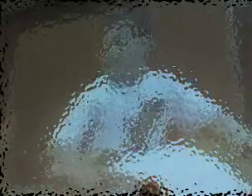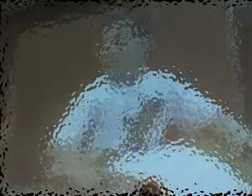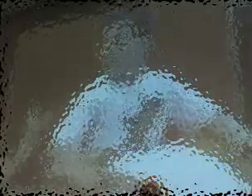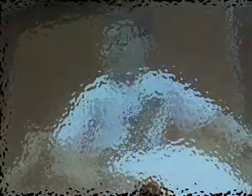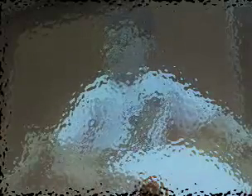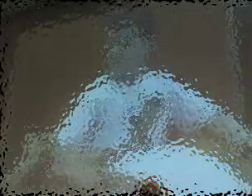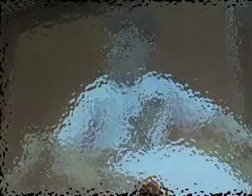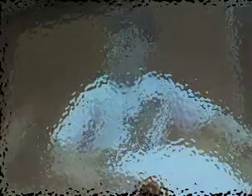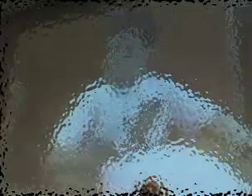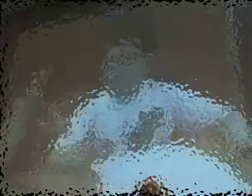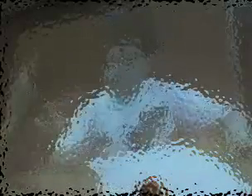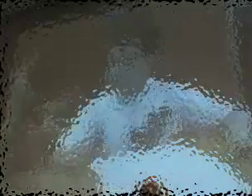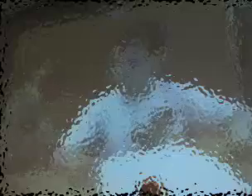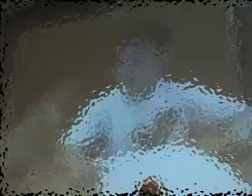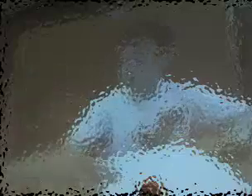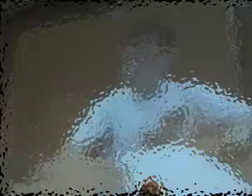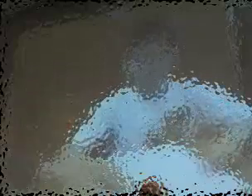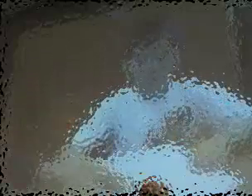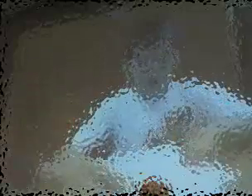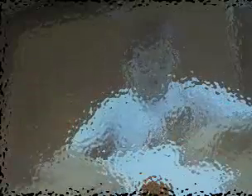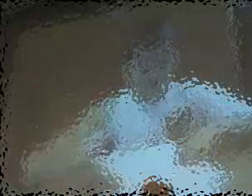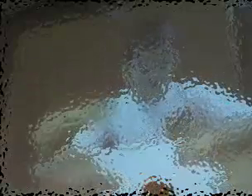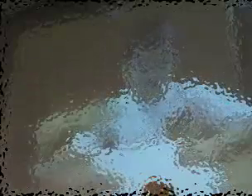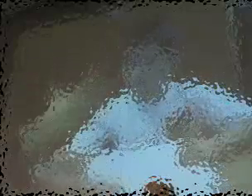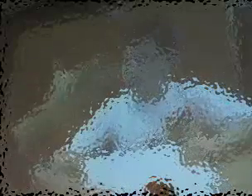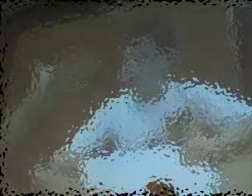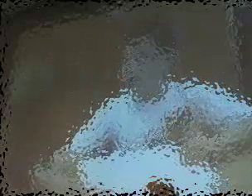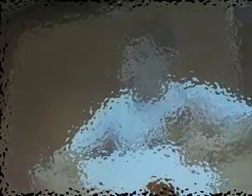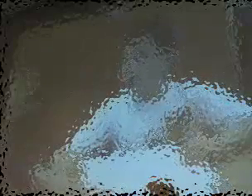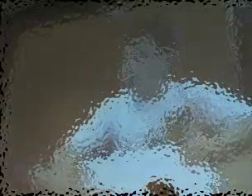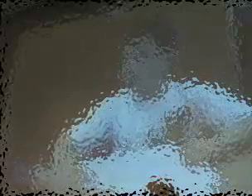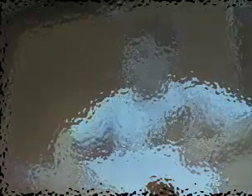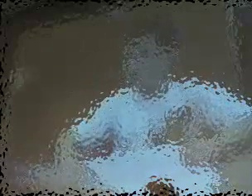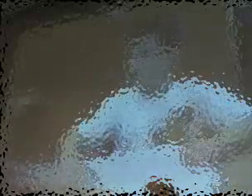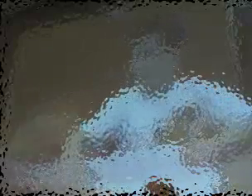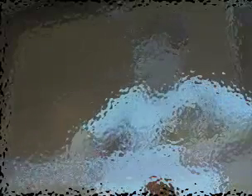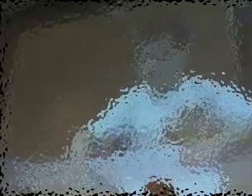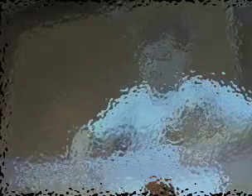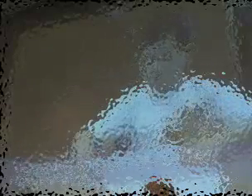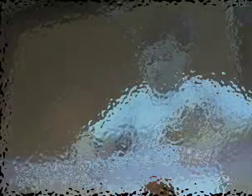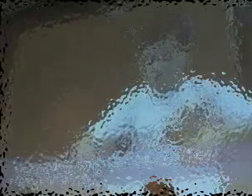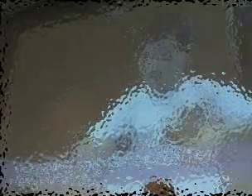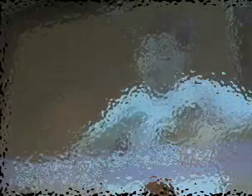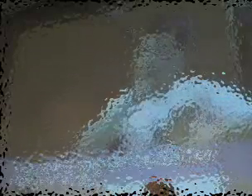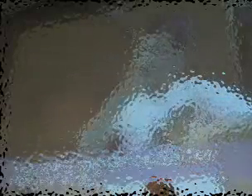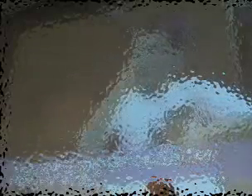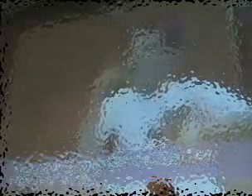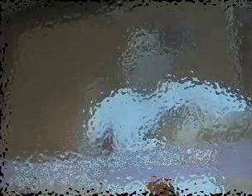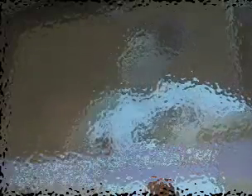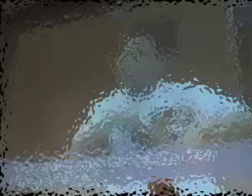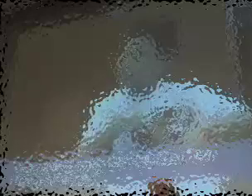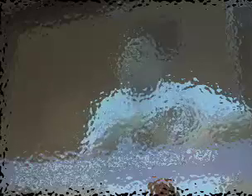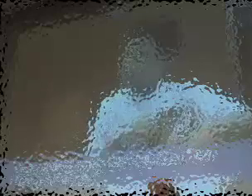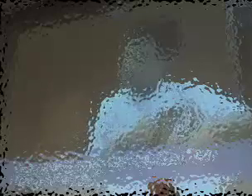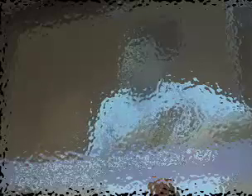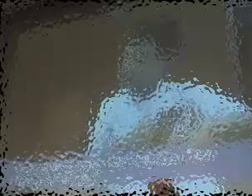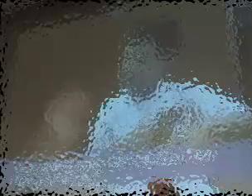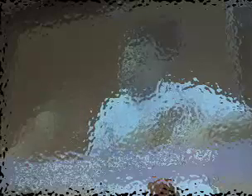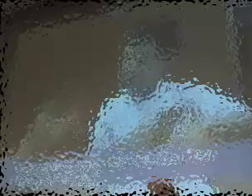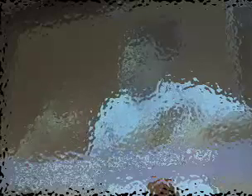on. Come on. You can do this, right? Remember, if you sound it like this, now word for word, the mother pig did